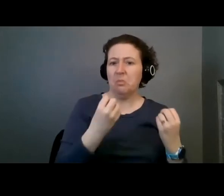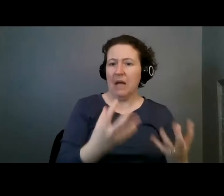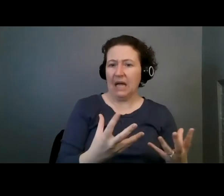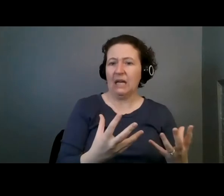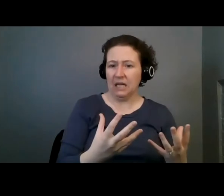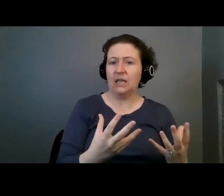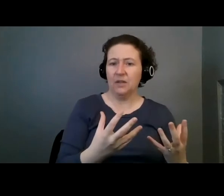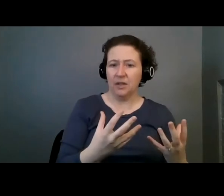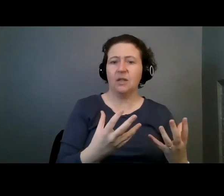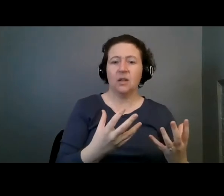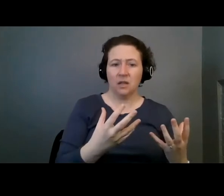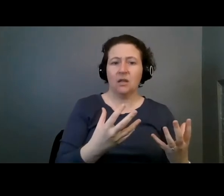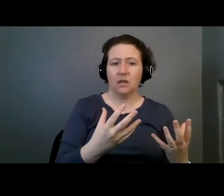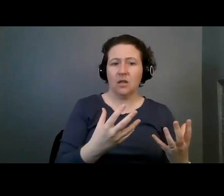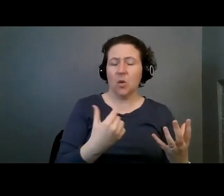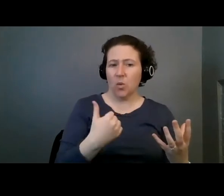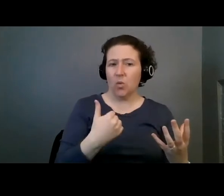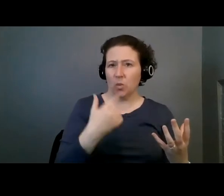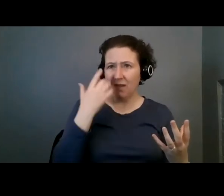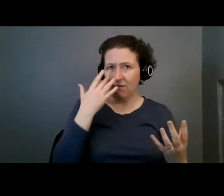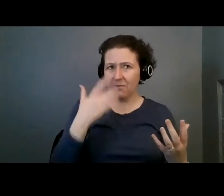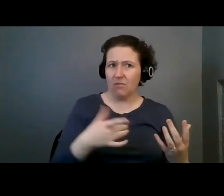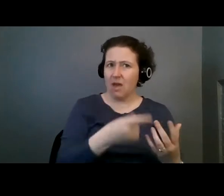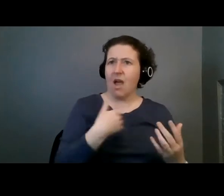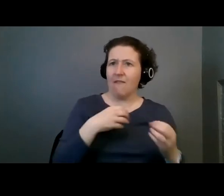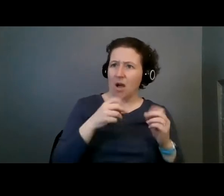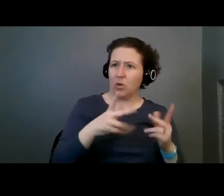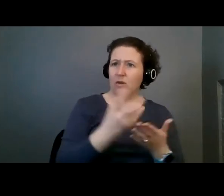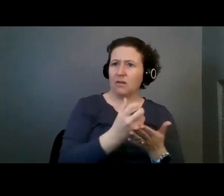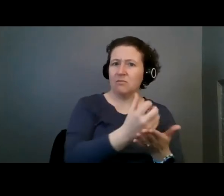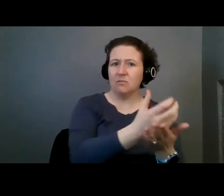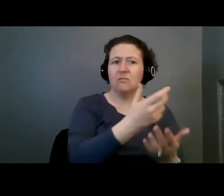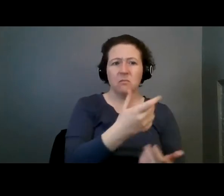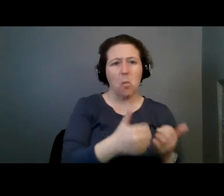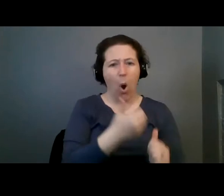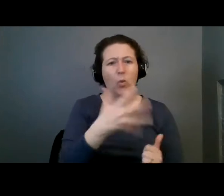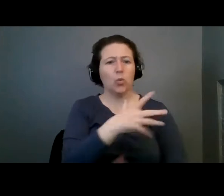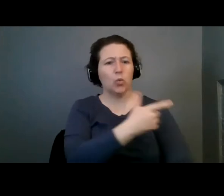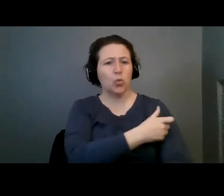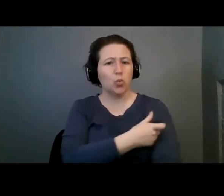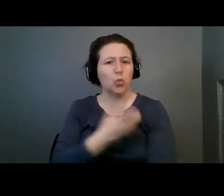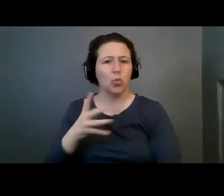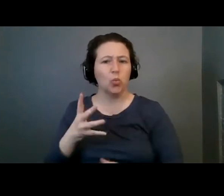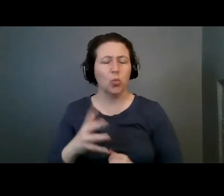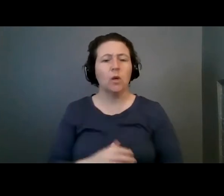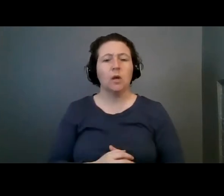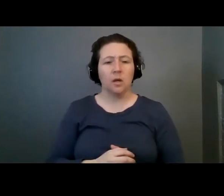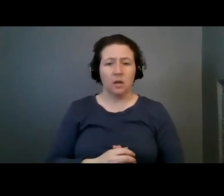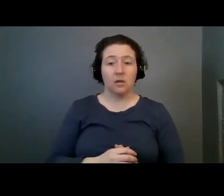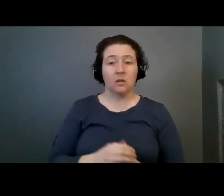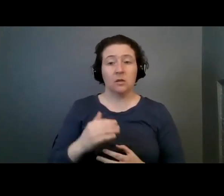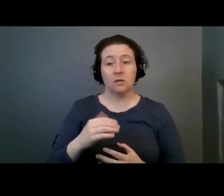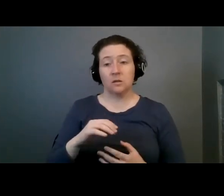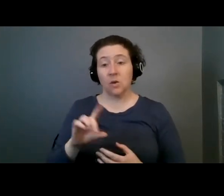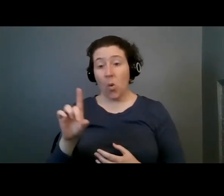We feel like they have had the opportunities to be vaccinated, and most of them, I believe, have been vaccinated. And as far as